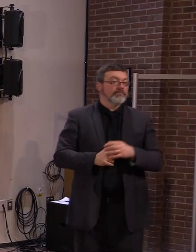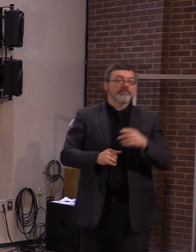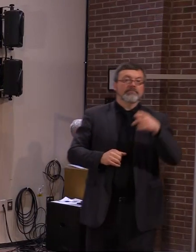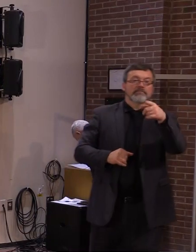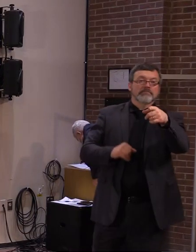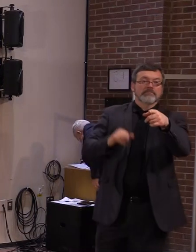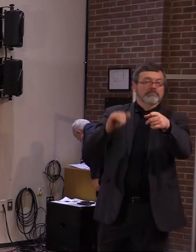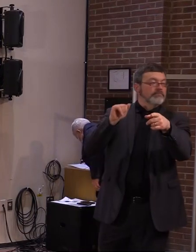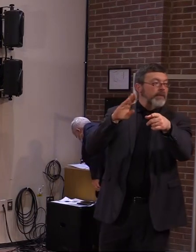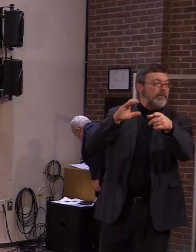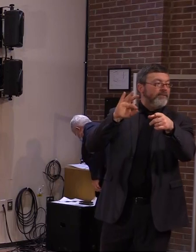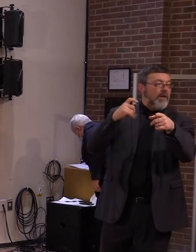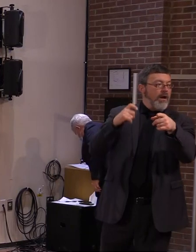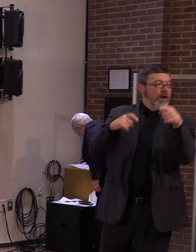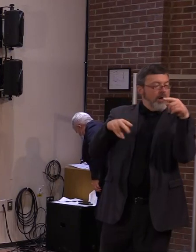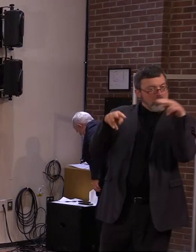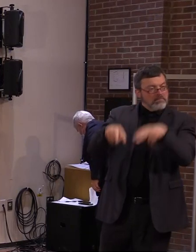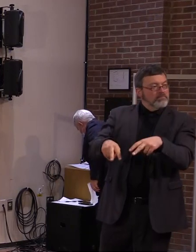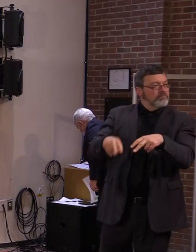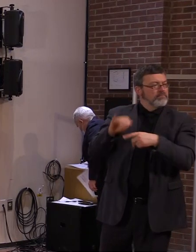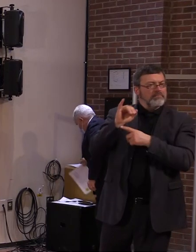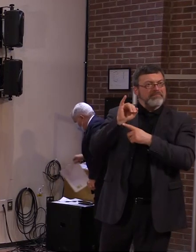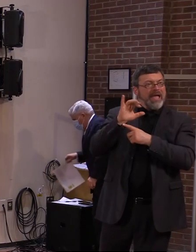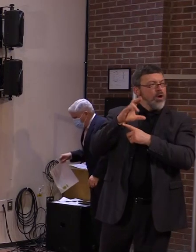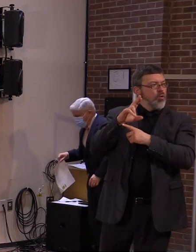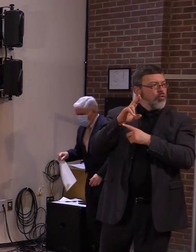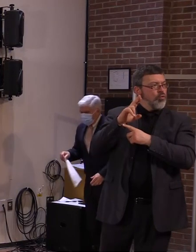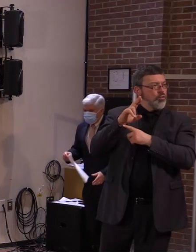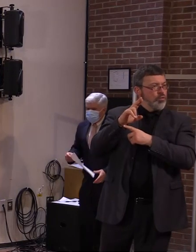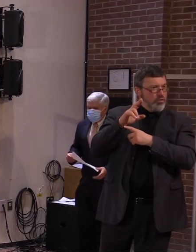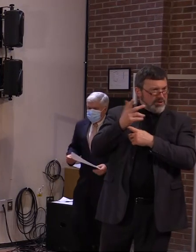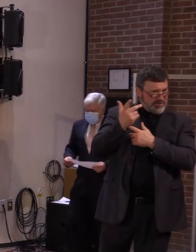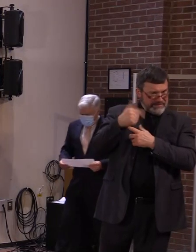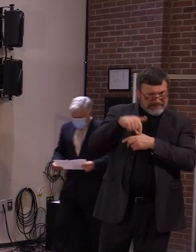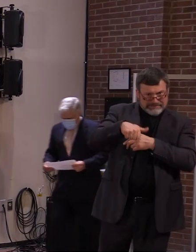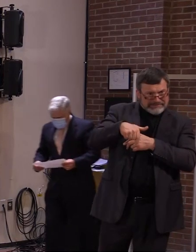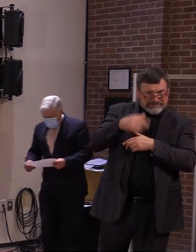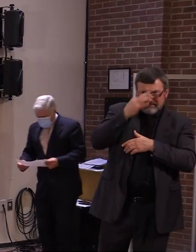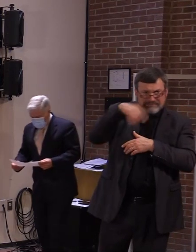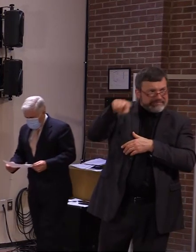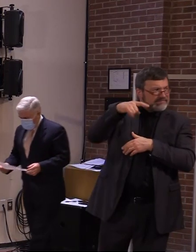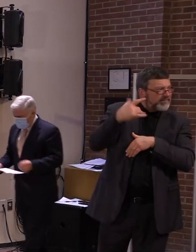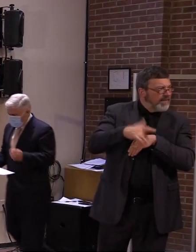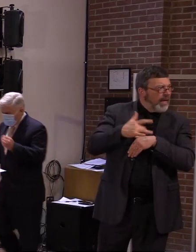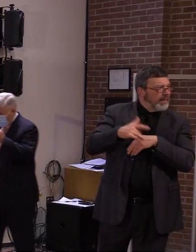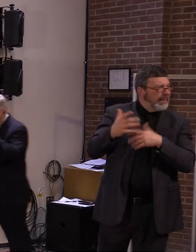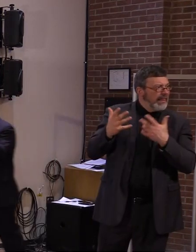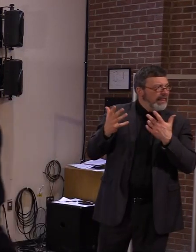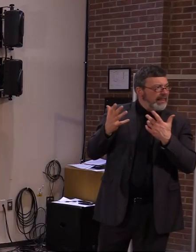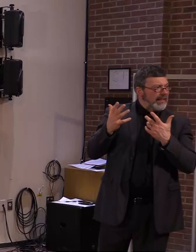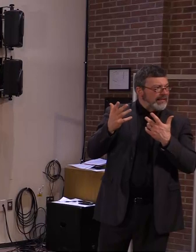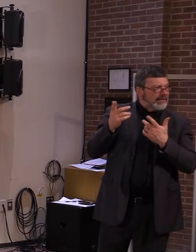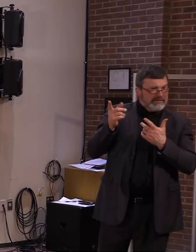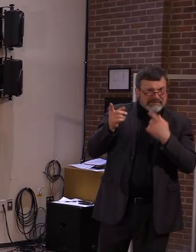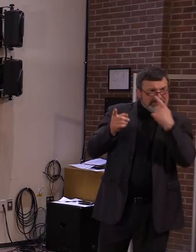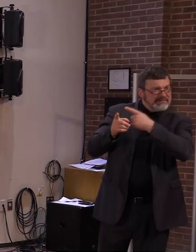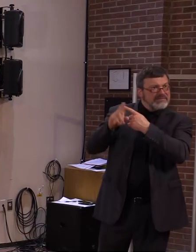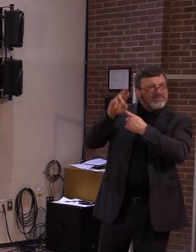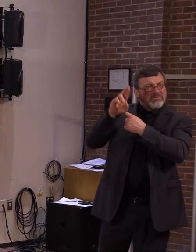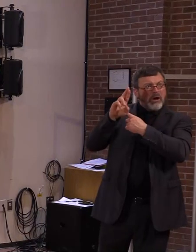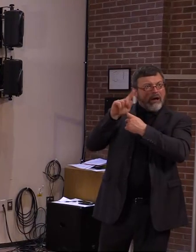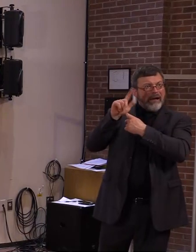hospital that's dealing with that. I haven't heard about any additional beds being brought online there. Are there any issues with that hospital? Why no additional beds